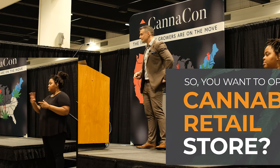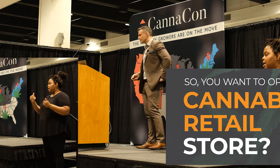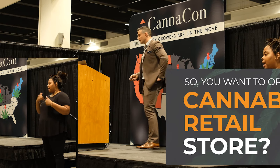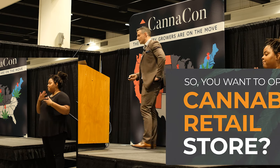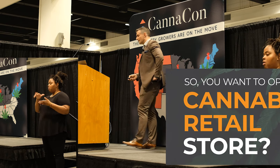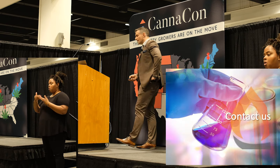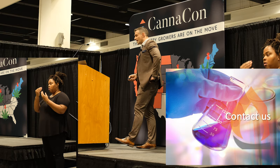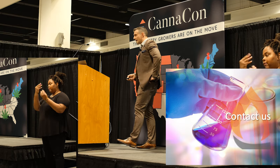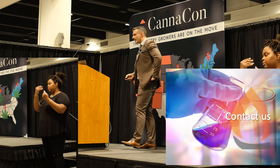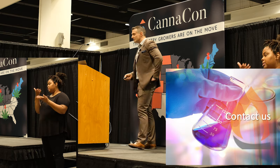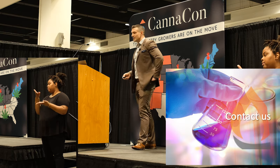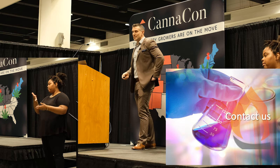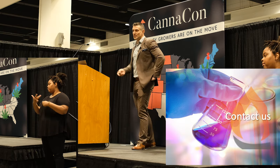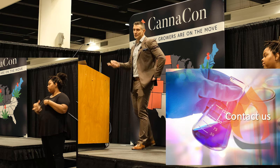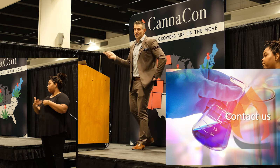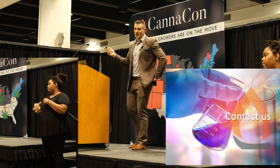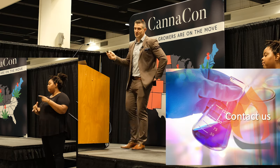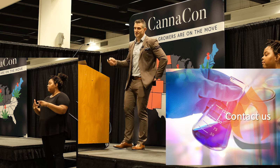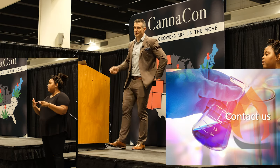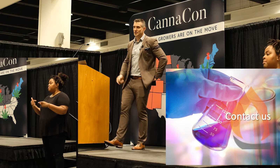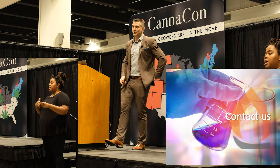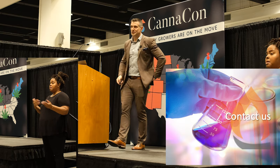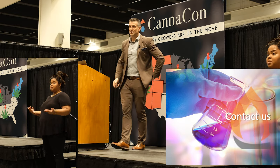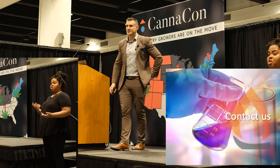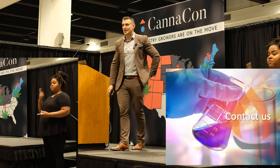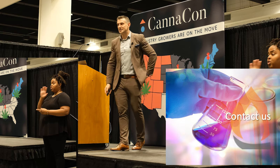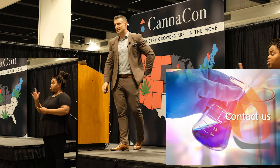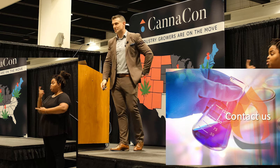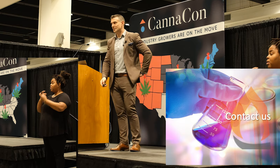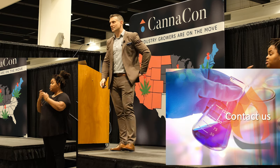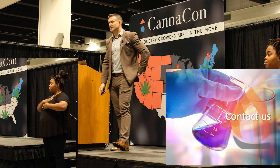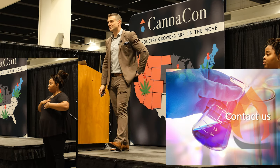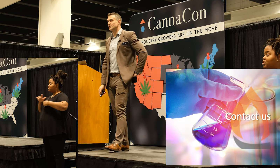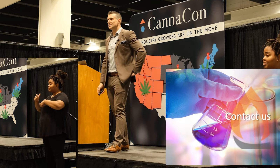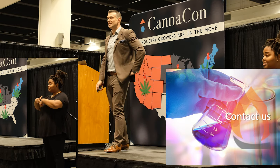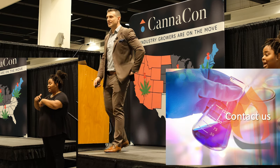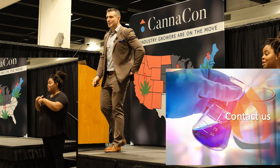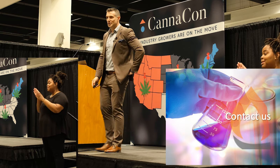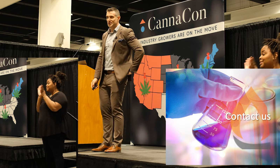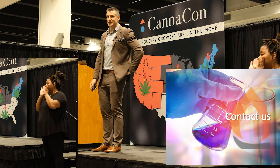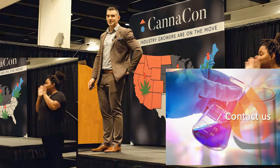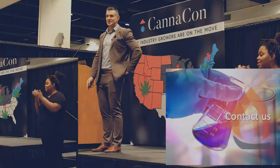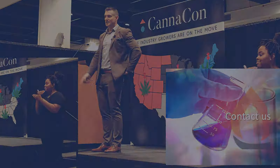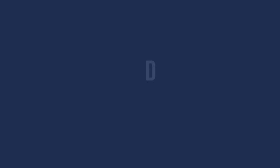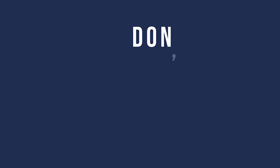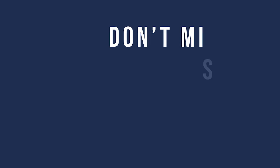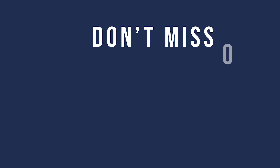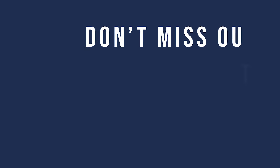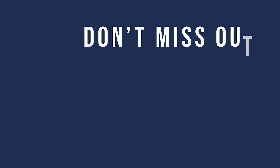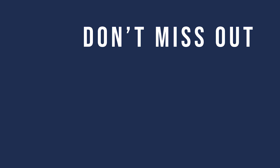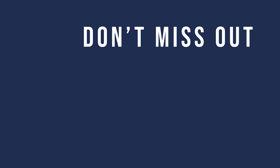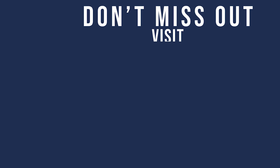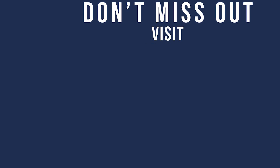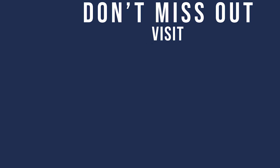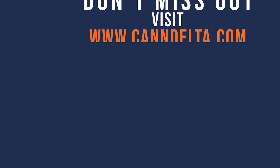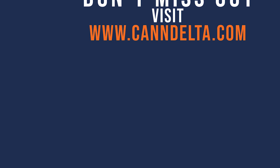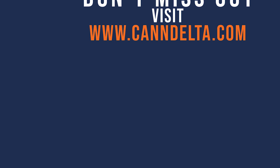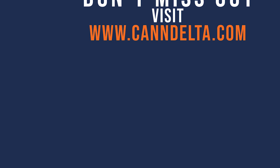CannDelta.com. And I'm here for your questions. I really appreciate your time and attention, folks. I really appreciate the time to talk to you. So thank you.